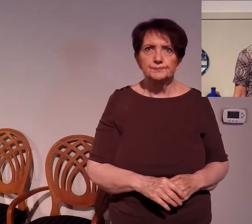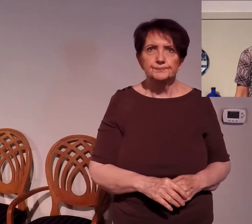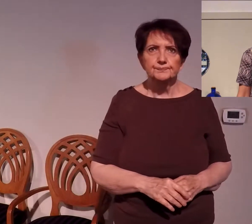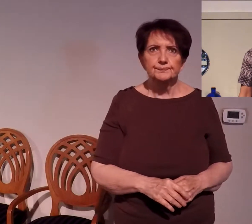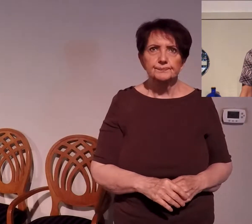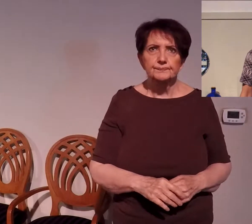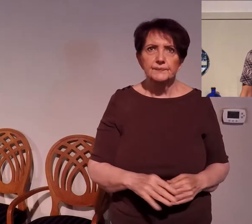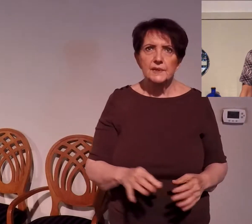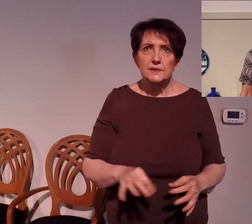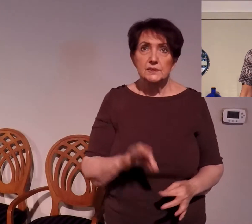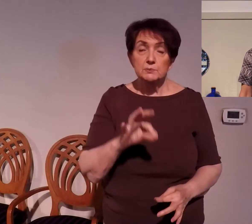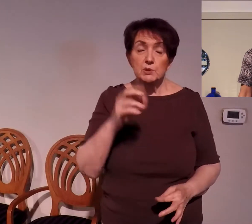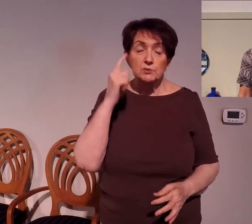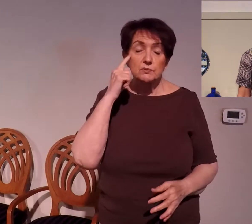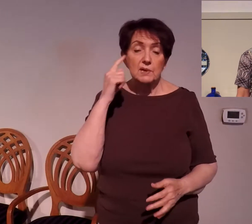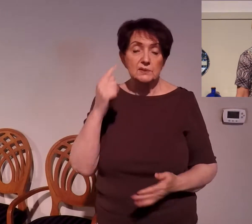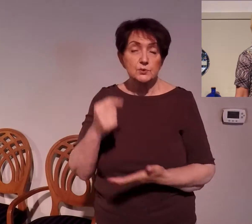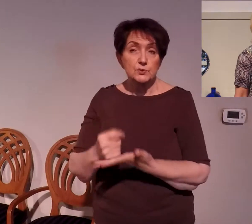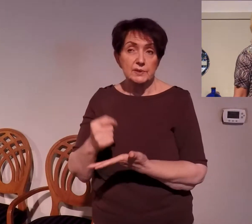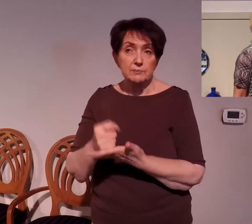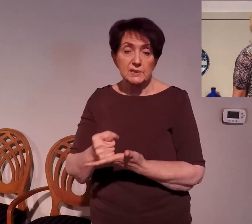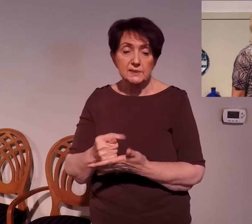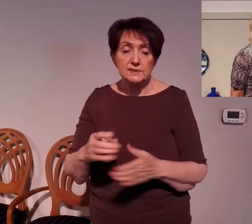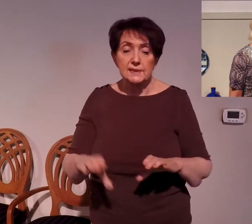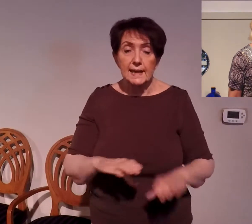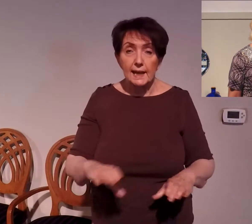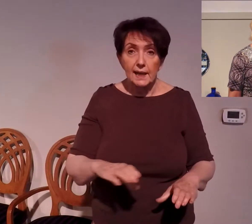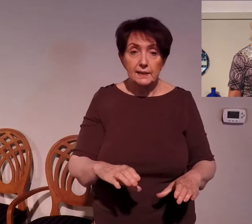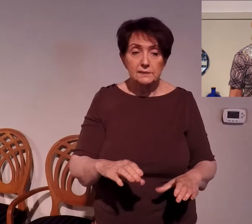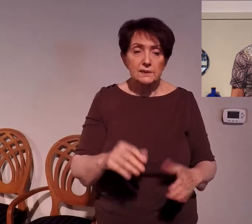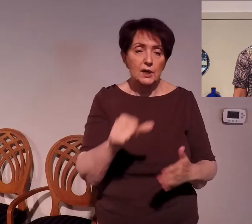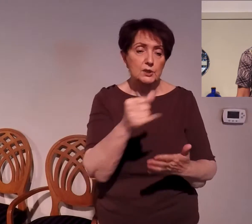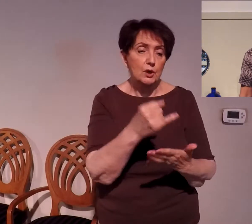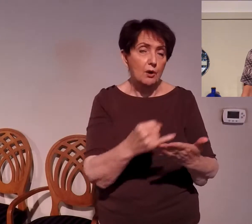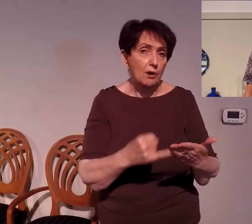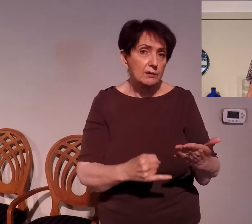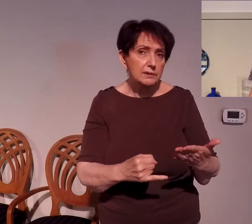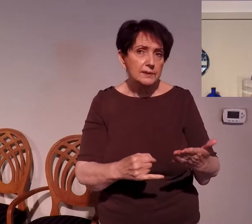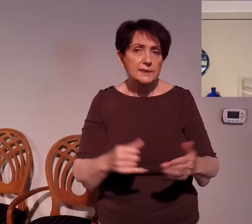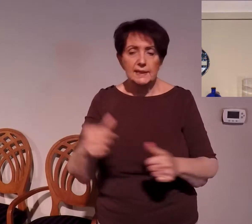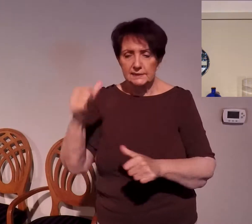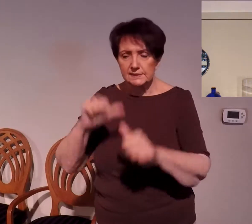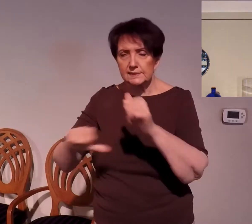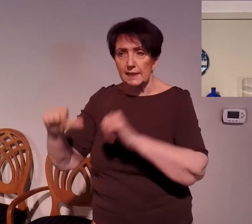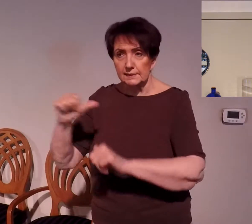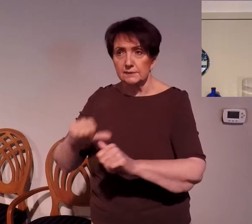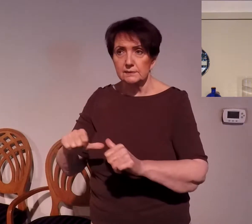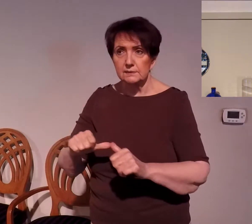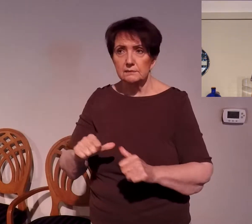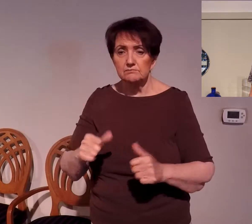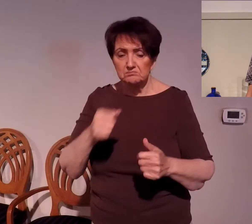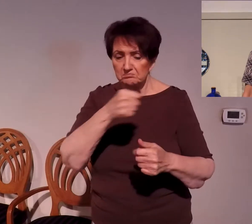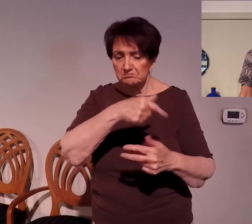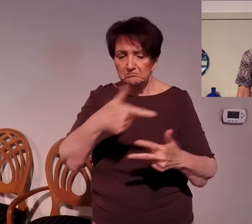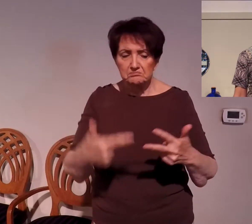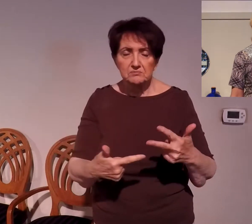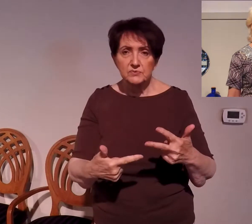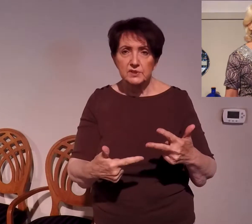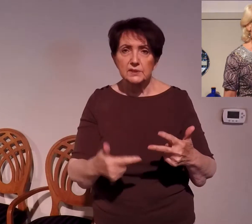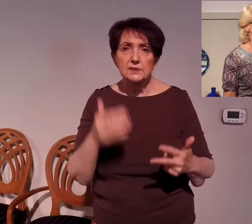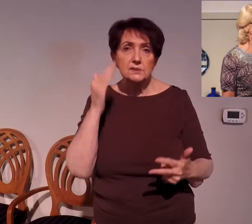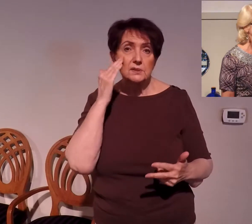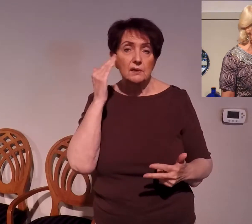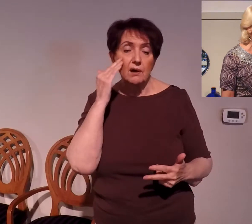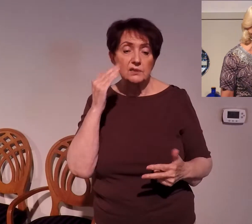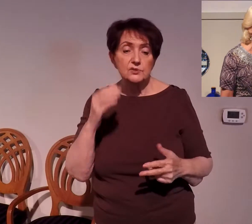Spiritual mind treatment is an act, an art, and a science. It is an act because it is the conscious activity of